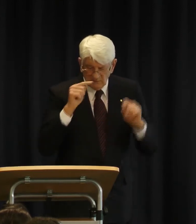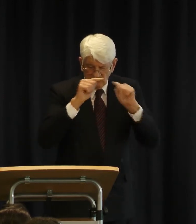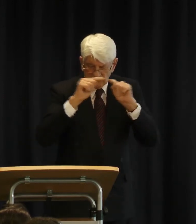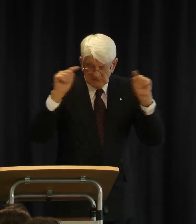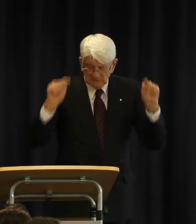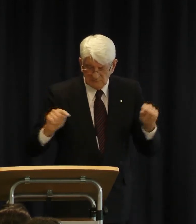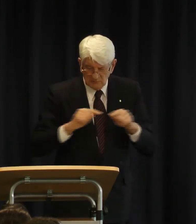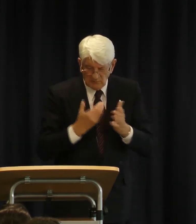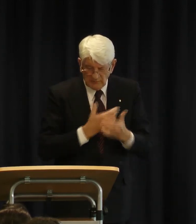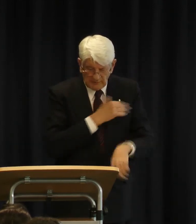milestone with.